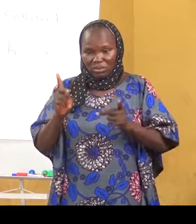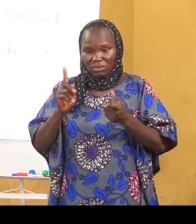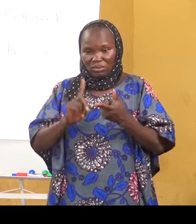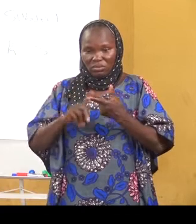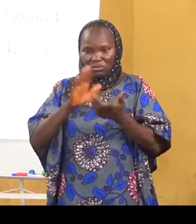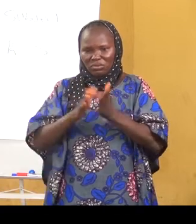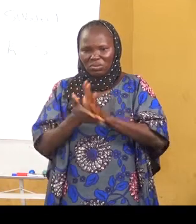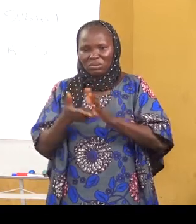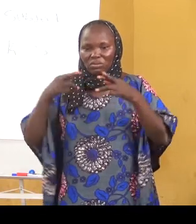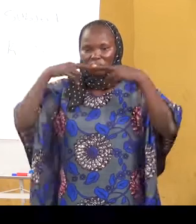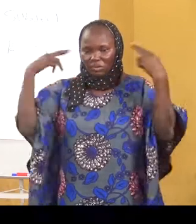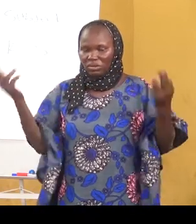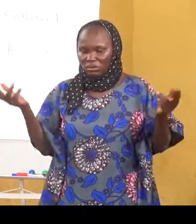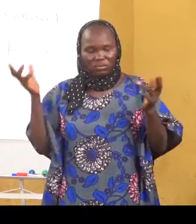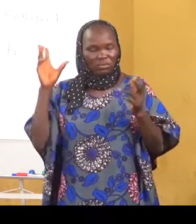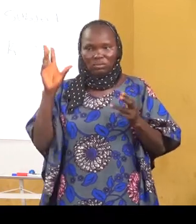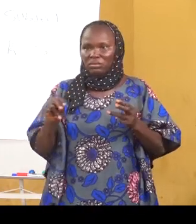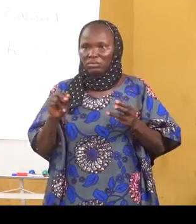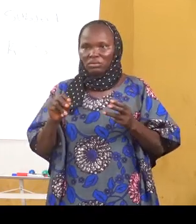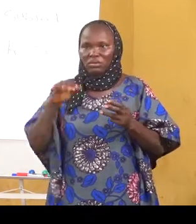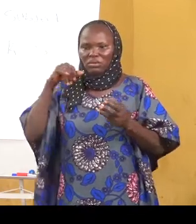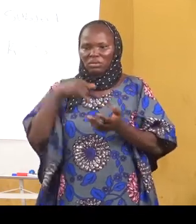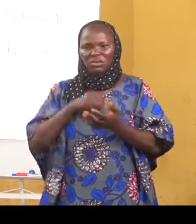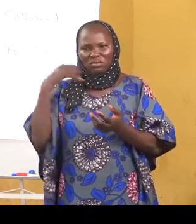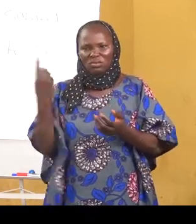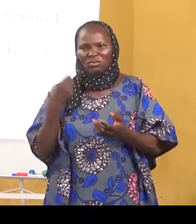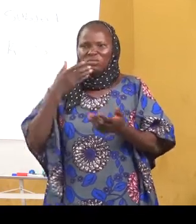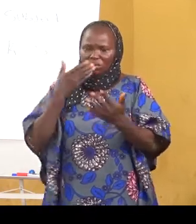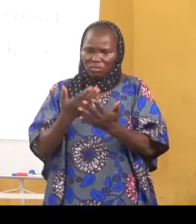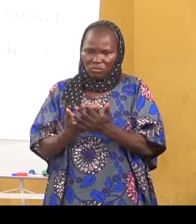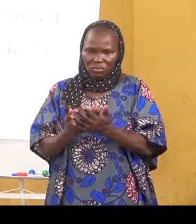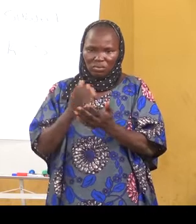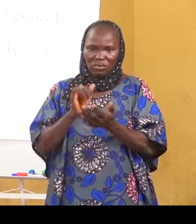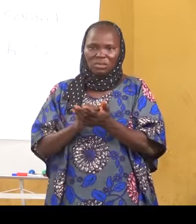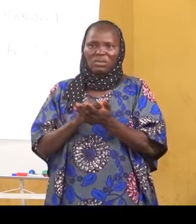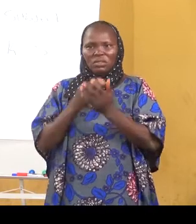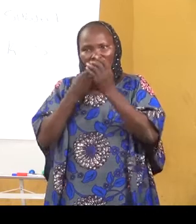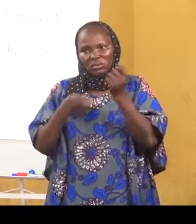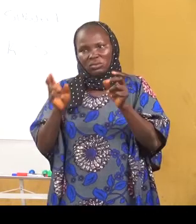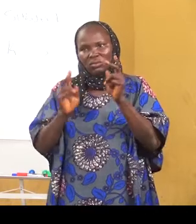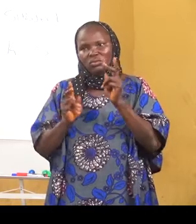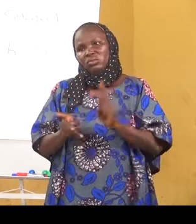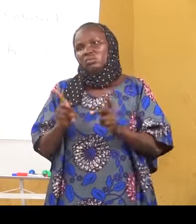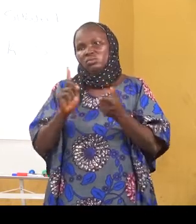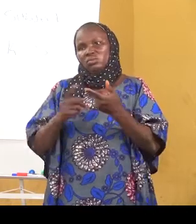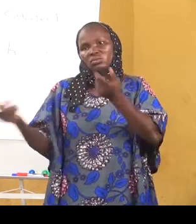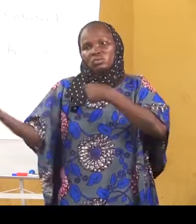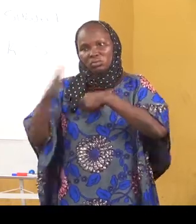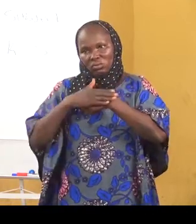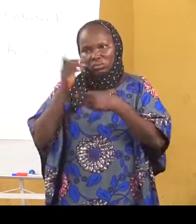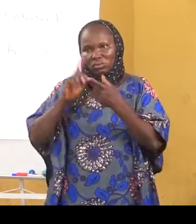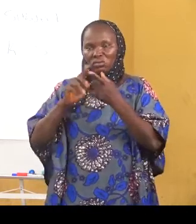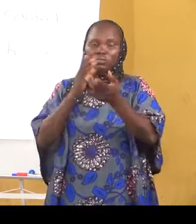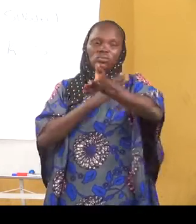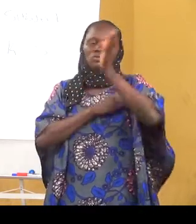is always good that such people should come back to God, who is the